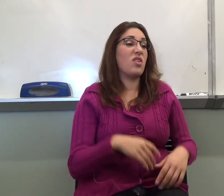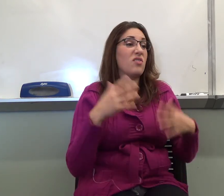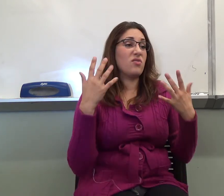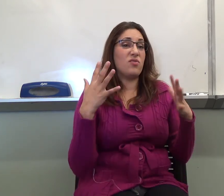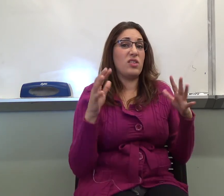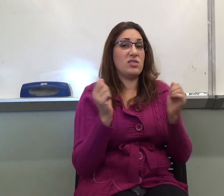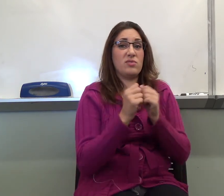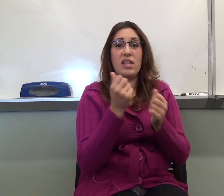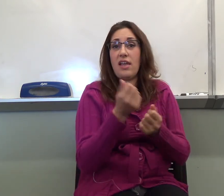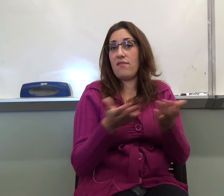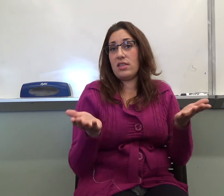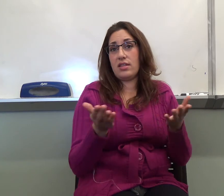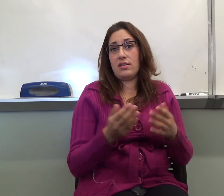the final.